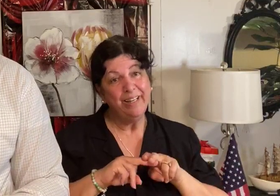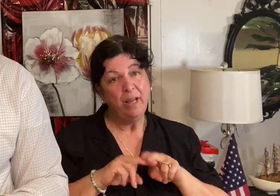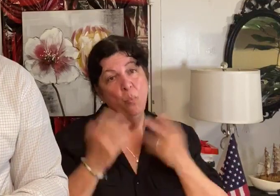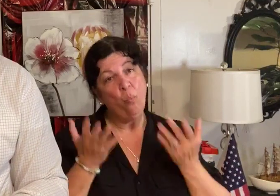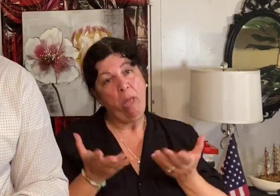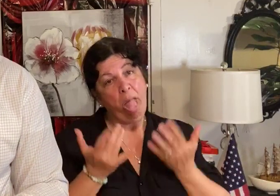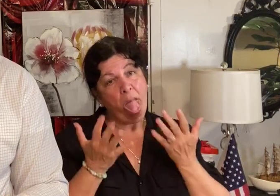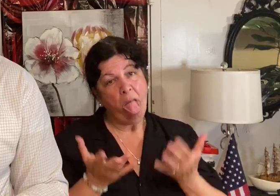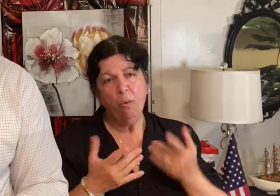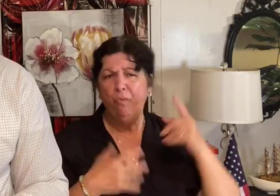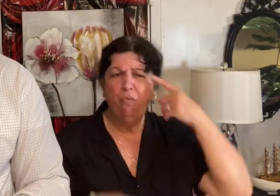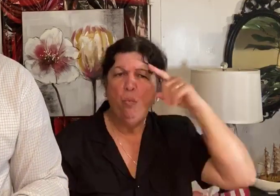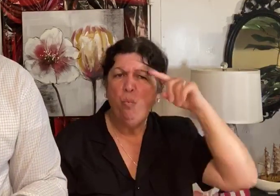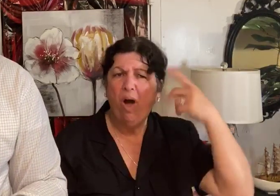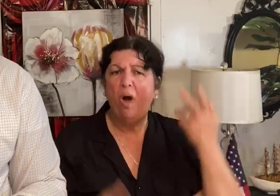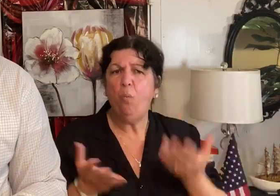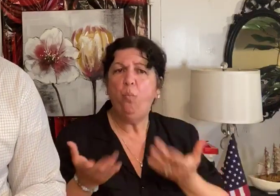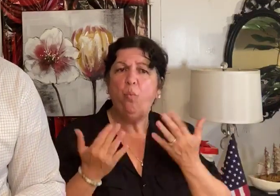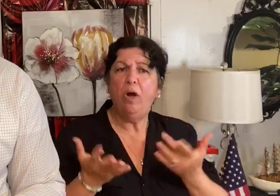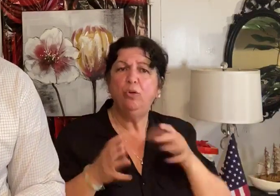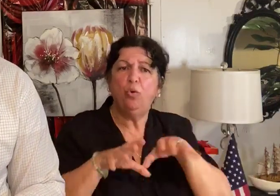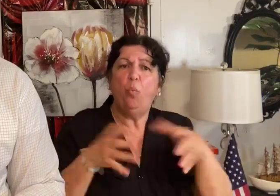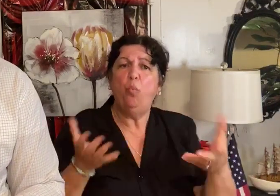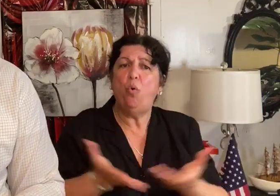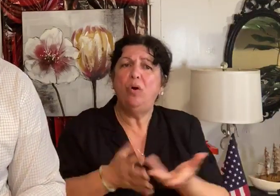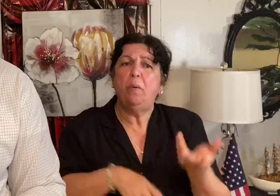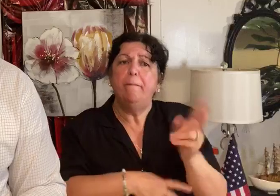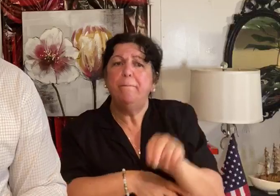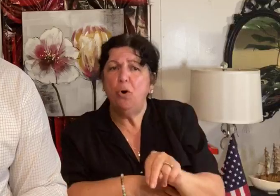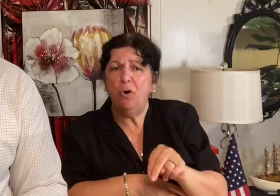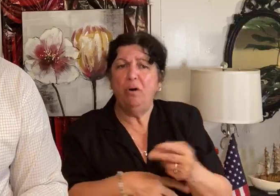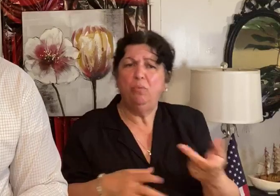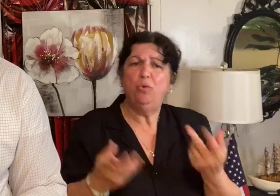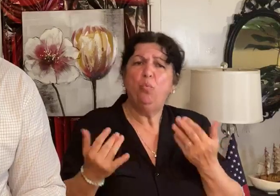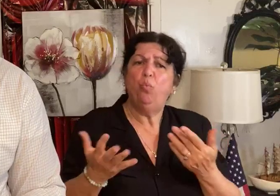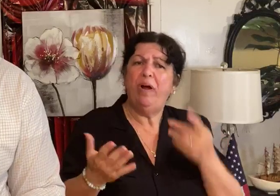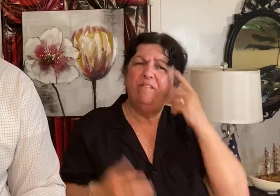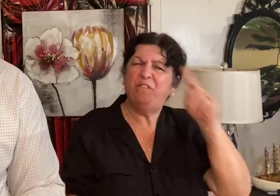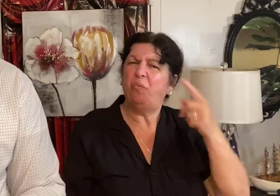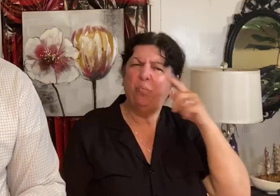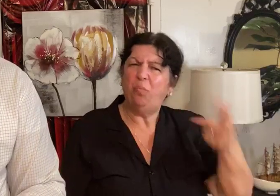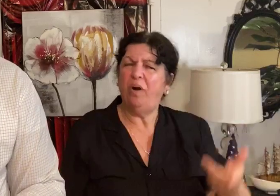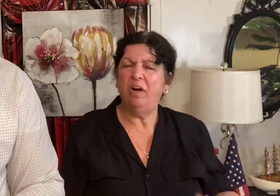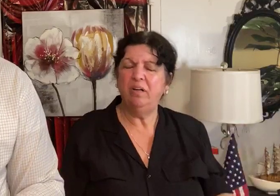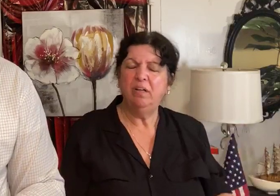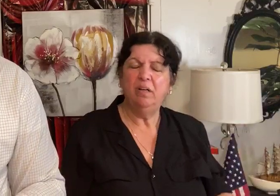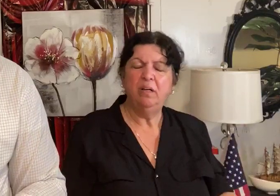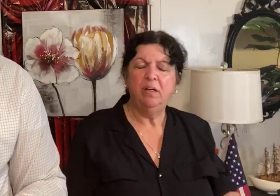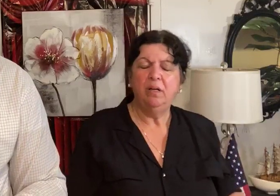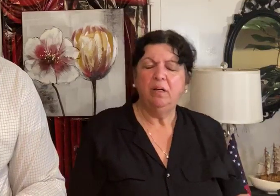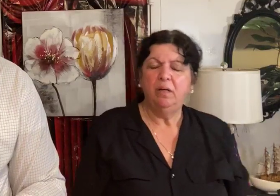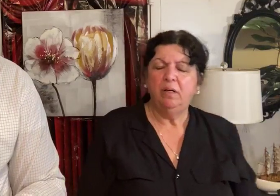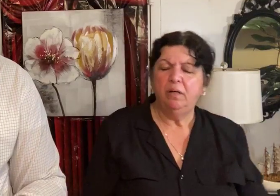and wait. What are you waiting for? As the world burns, what are we waiting for? Just saying.